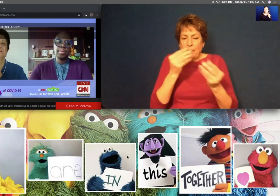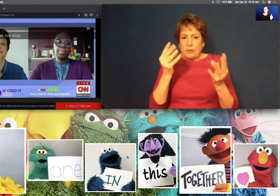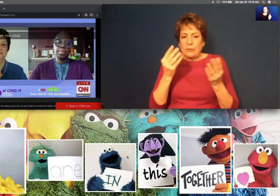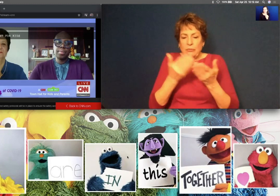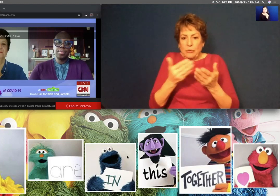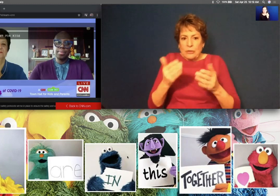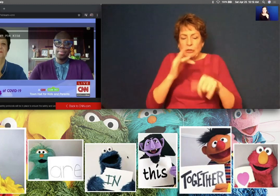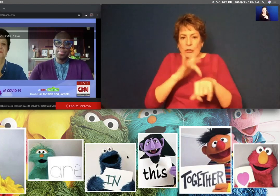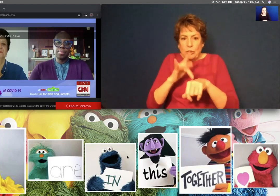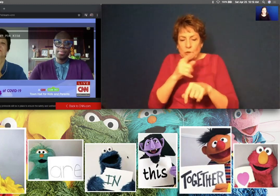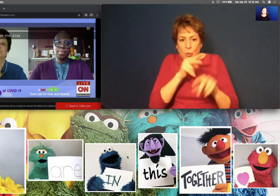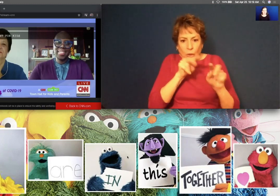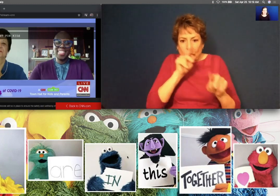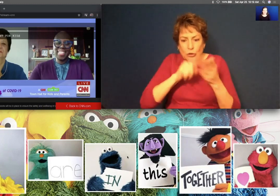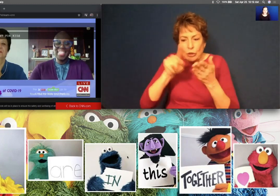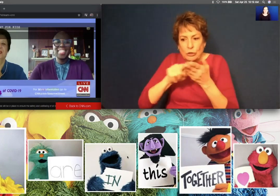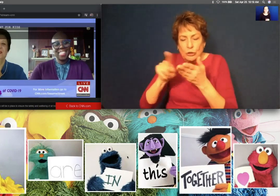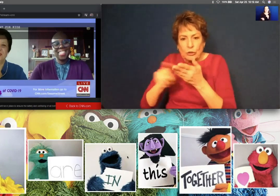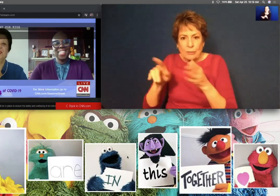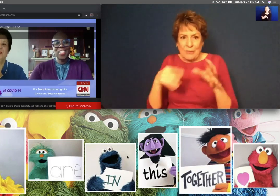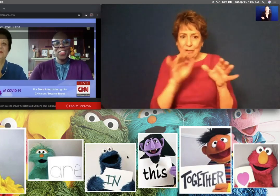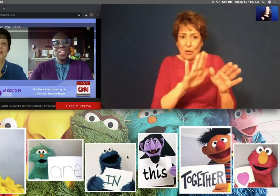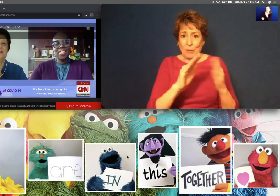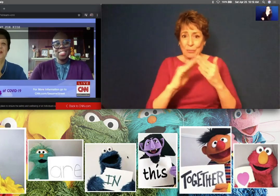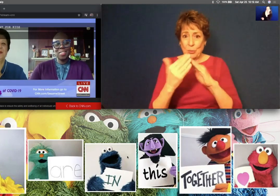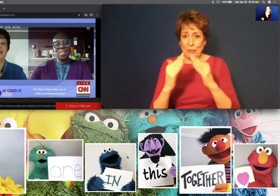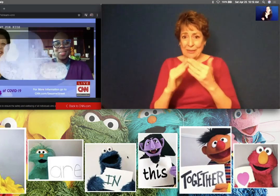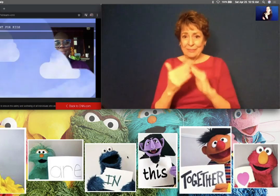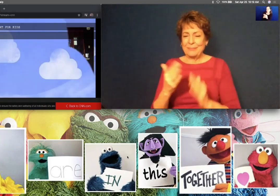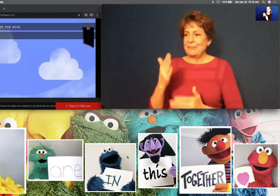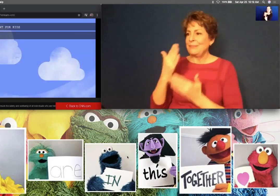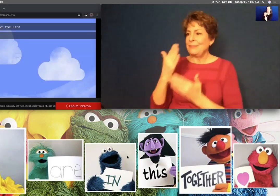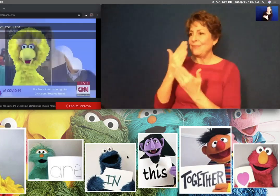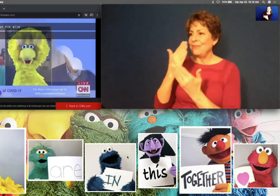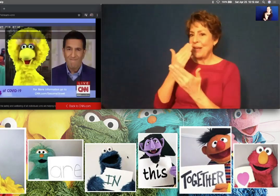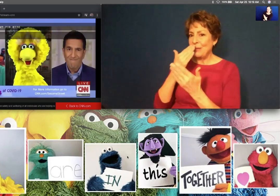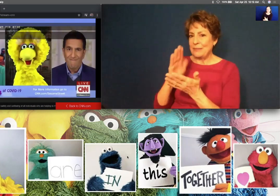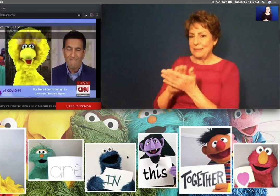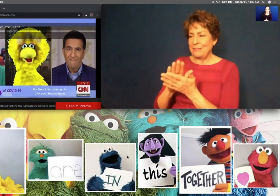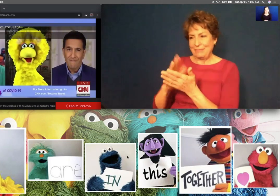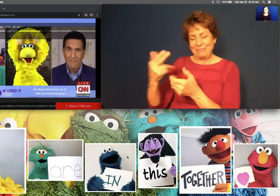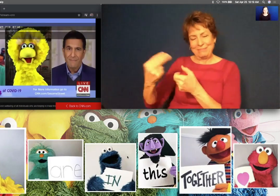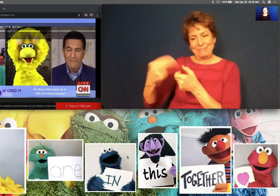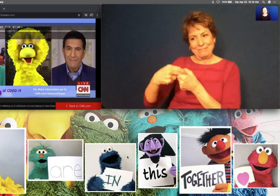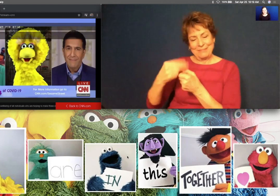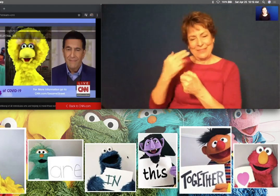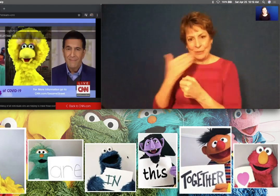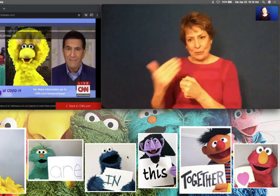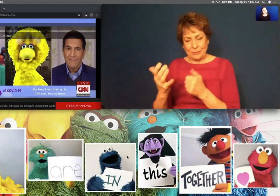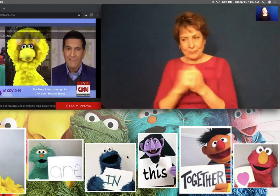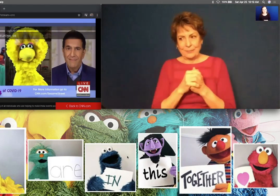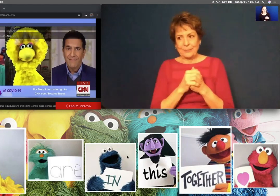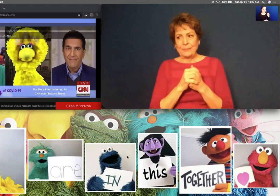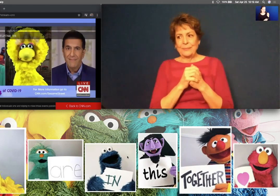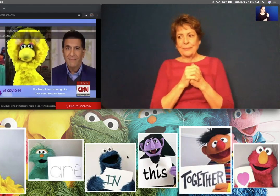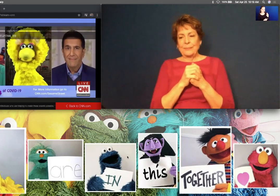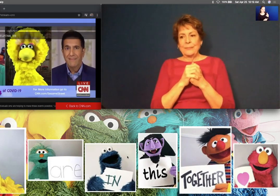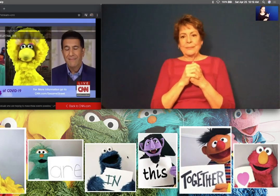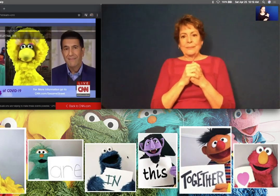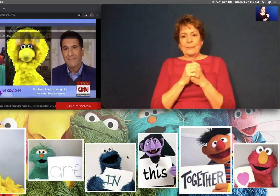so much for helping us today. Thank you, guys. Thank you very much. I know that's a hard conversation, but I'm glad we talked